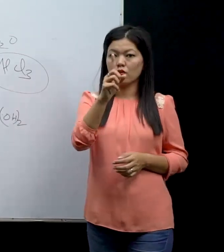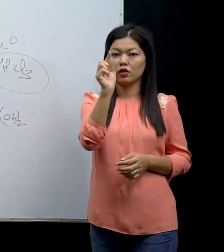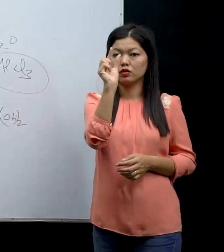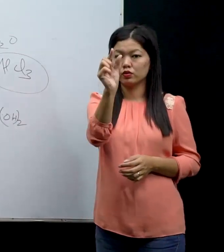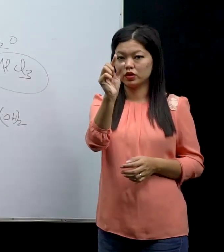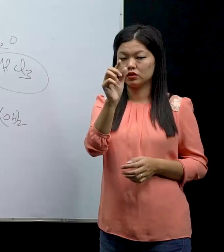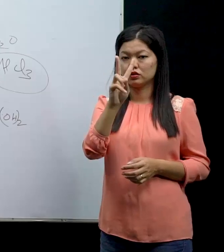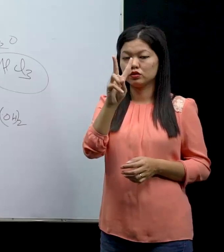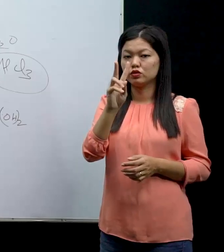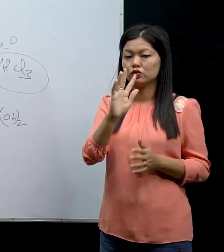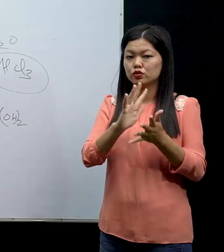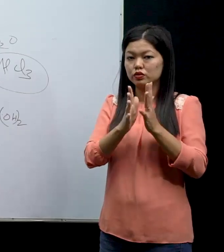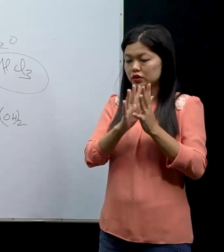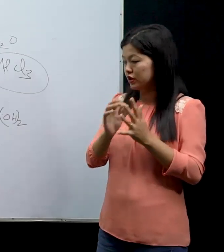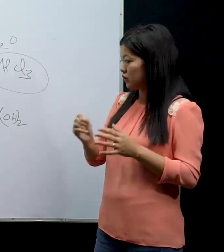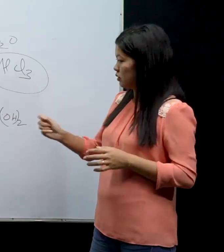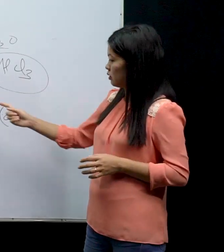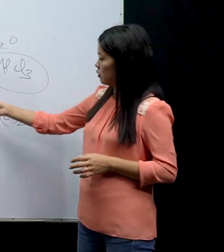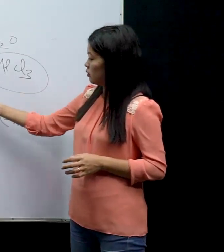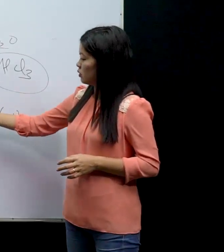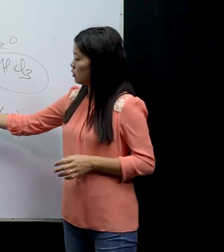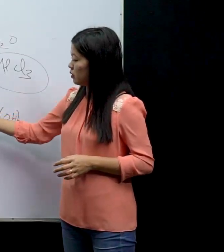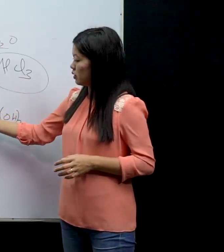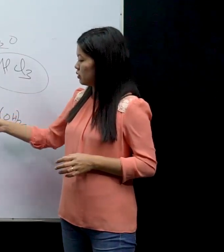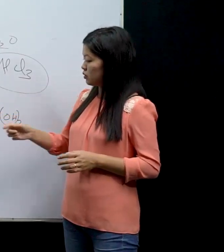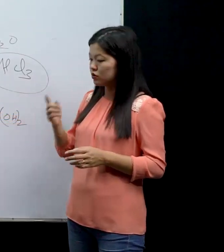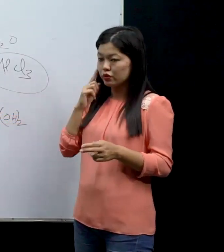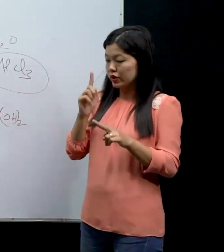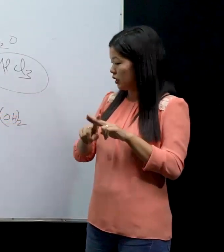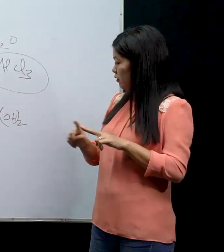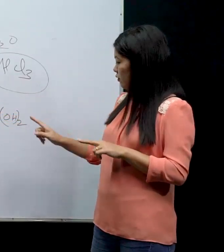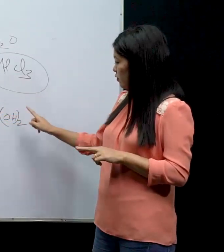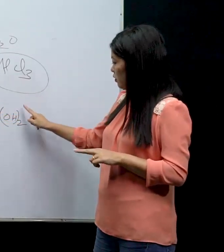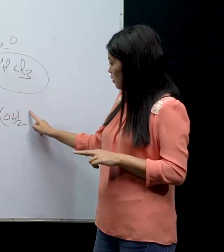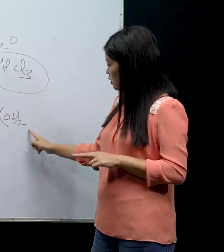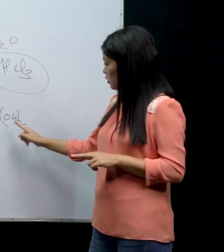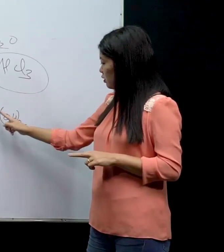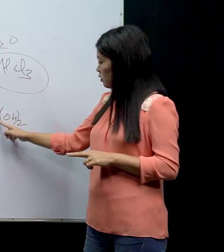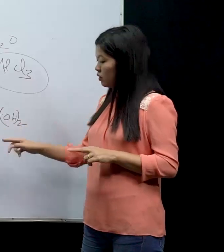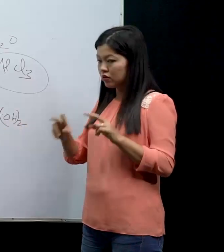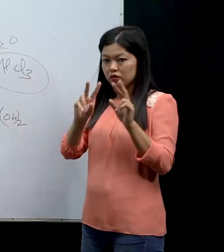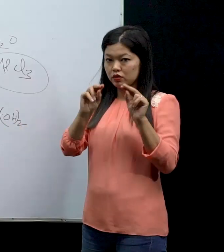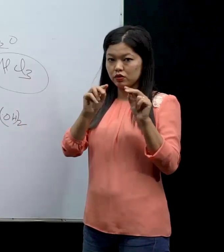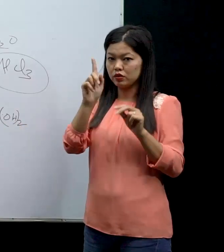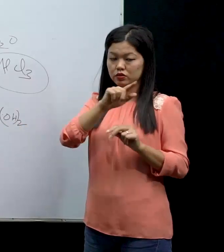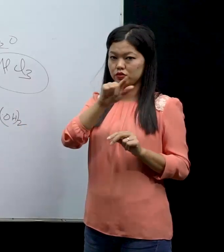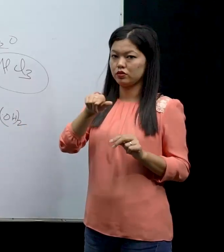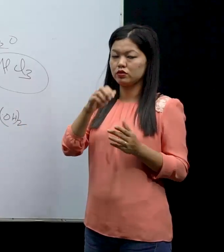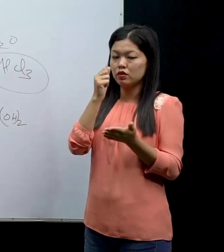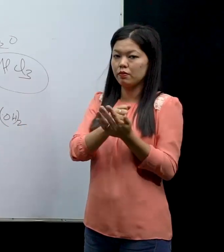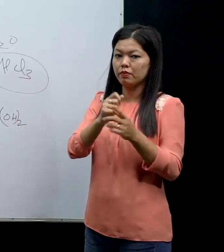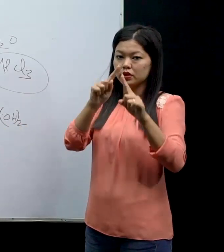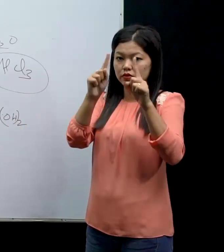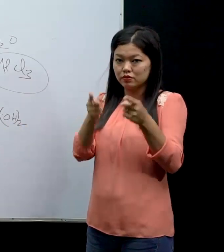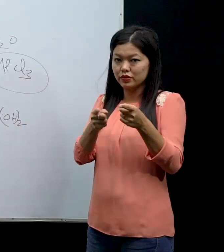magnesium hydroxide. Clear? So we are done with the first three chemical compound. You try